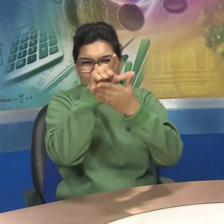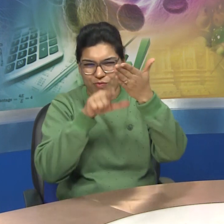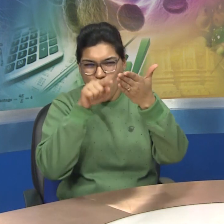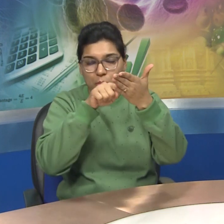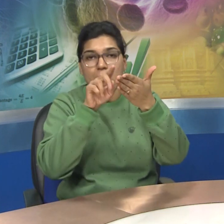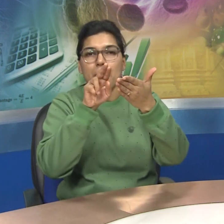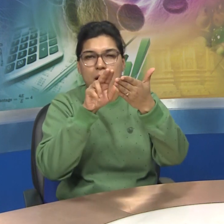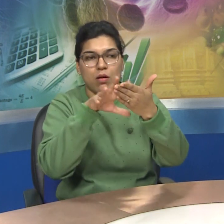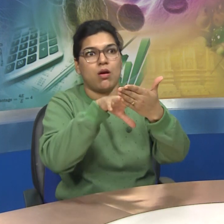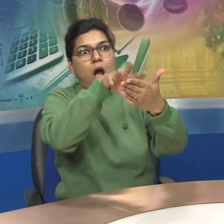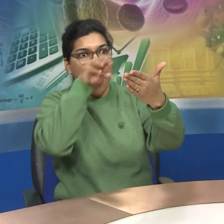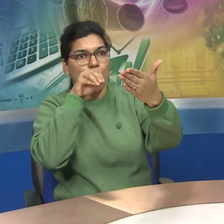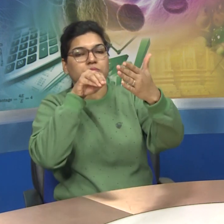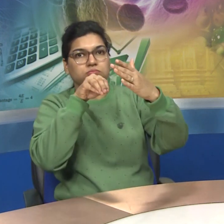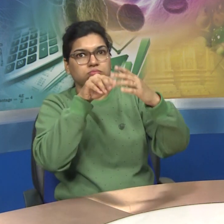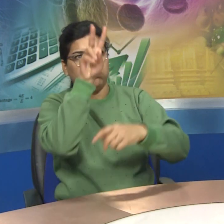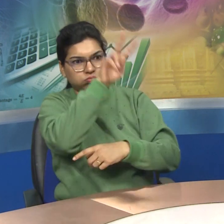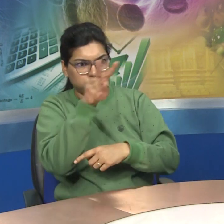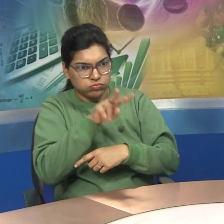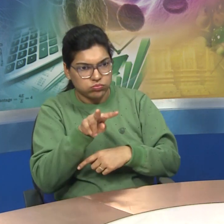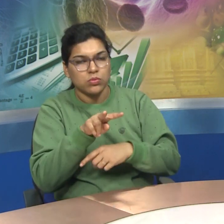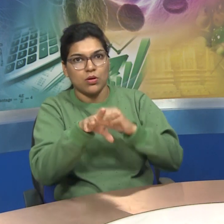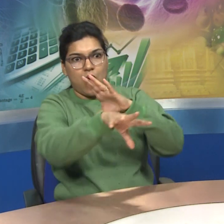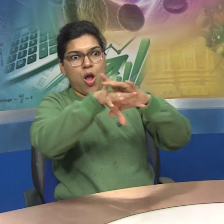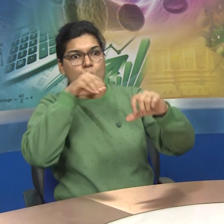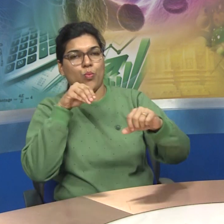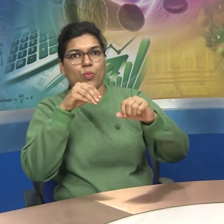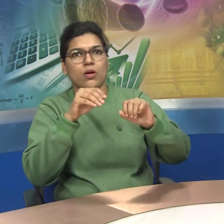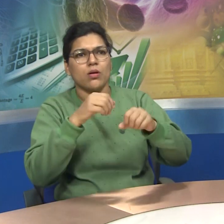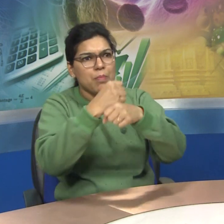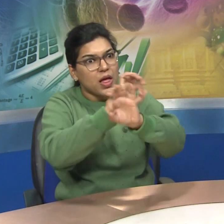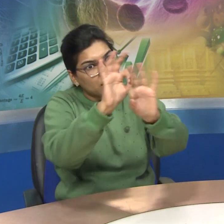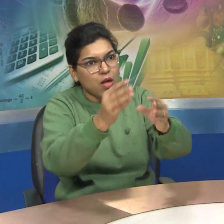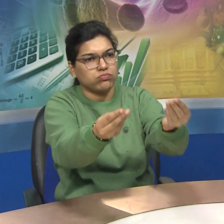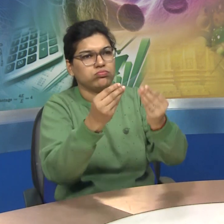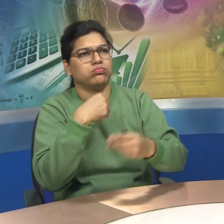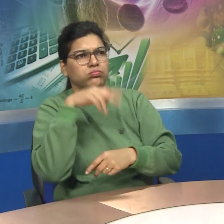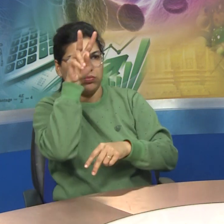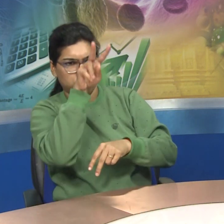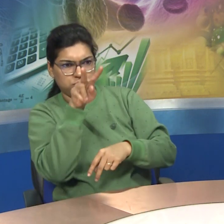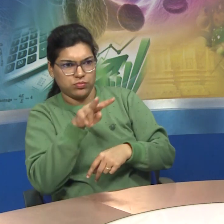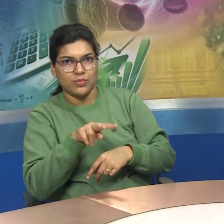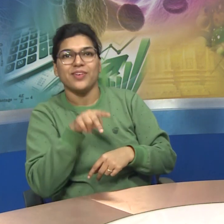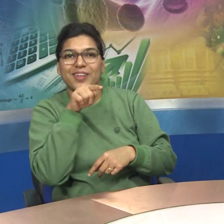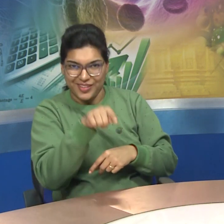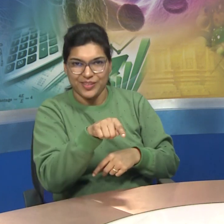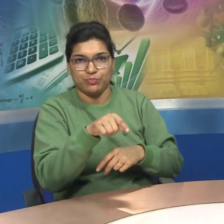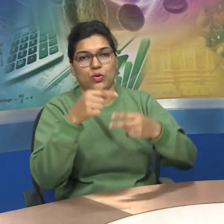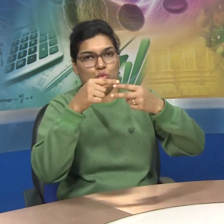In this video, we will talk about the documentary sources of information. It